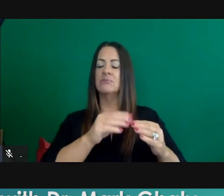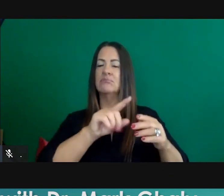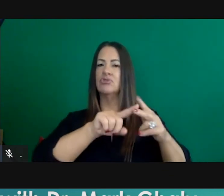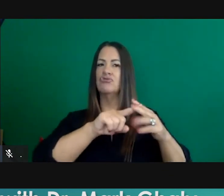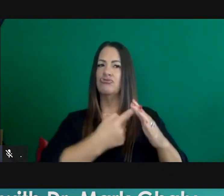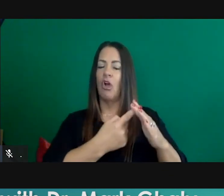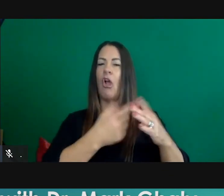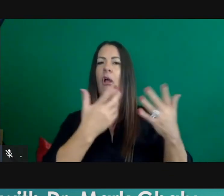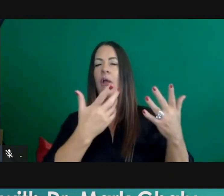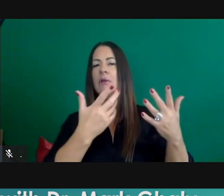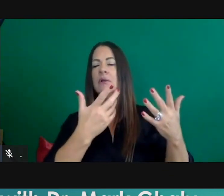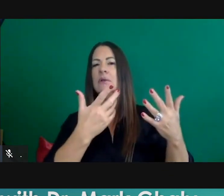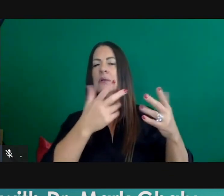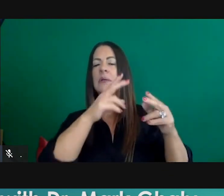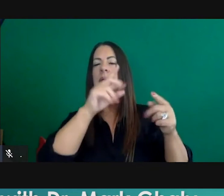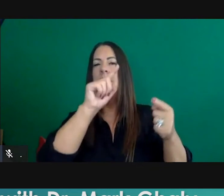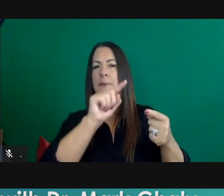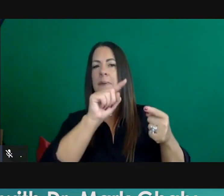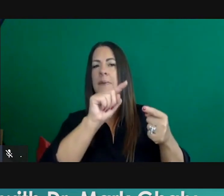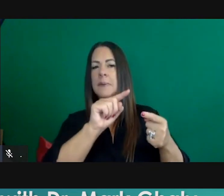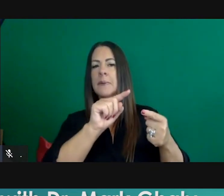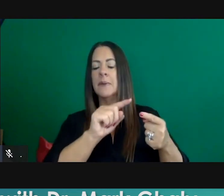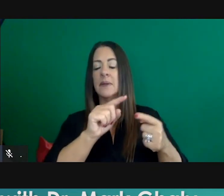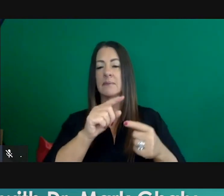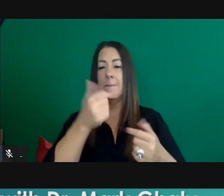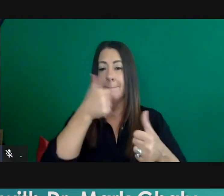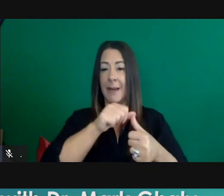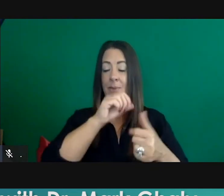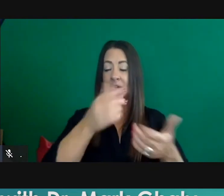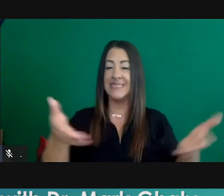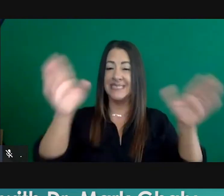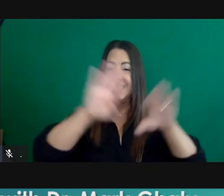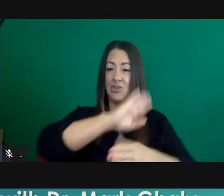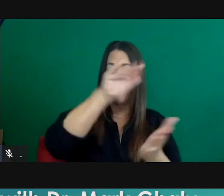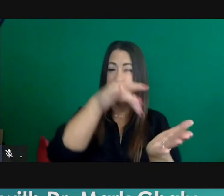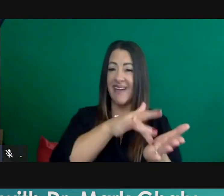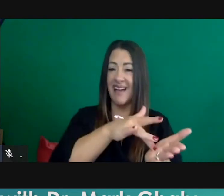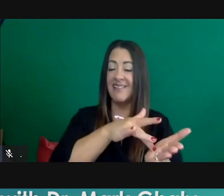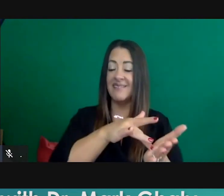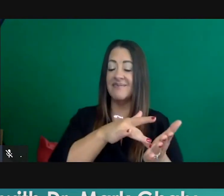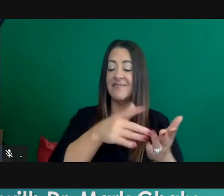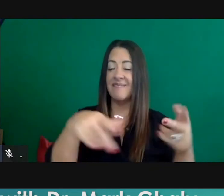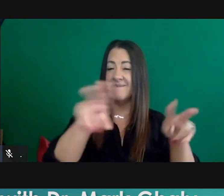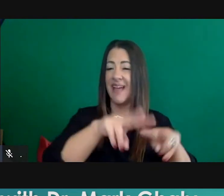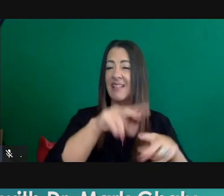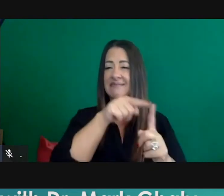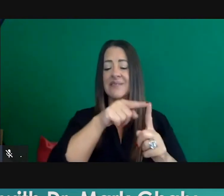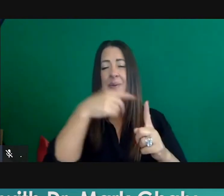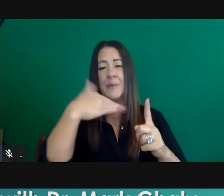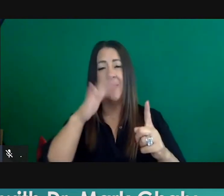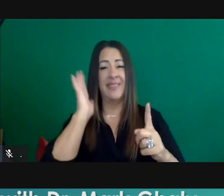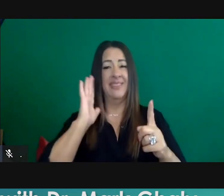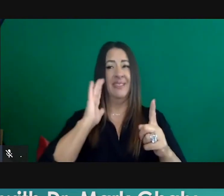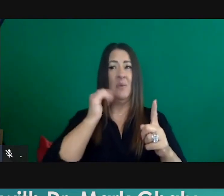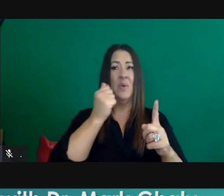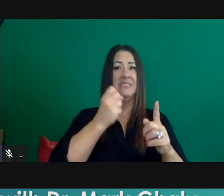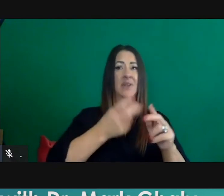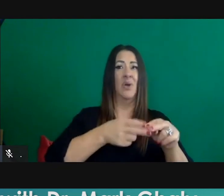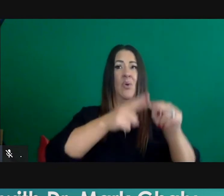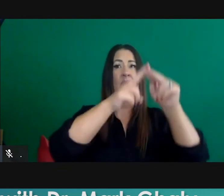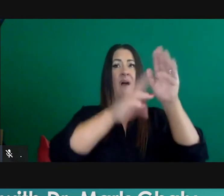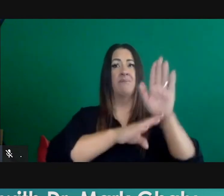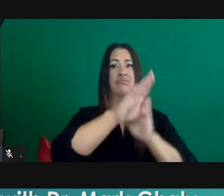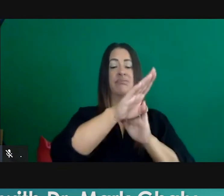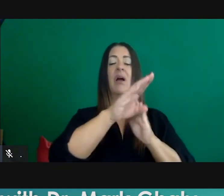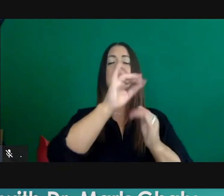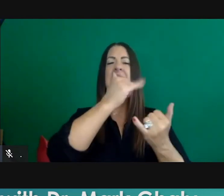still relatively high, but they've come down quite a bit. And even in big counties like Los Angeles and many of the Bay Area counties,